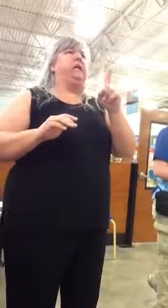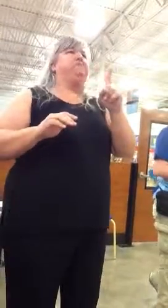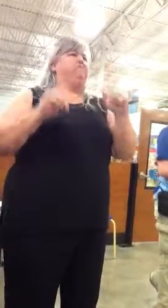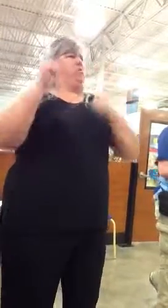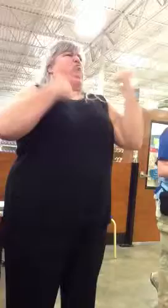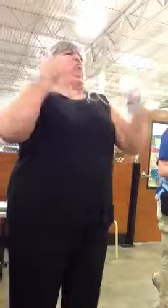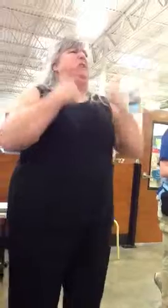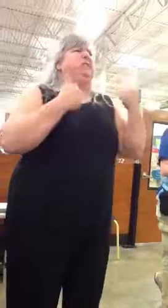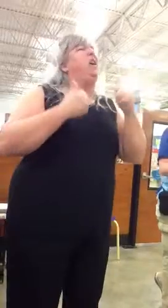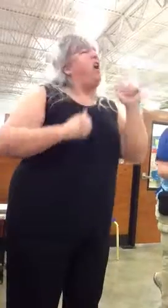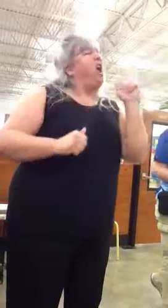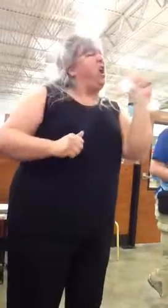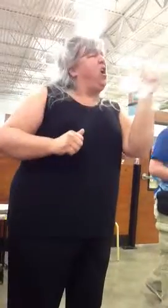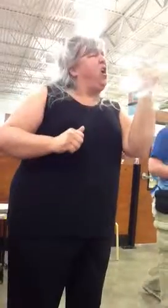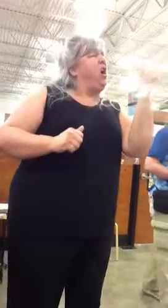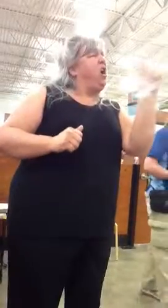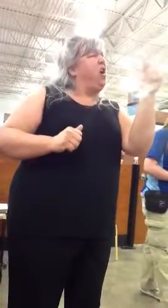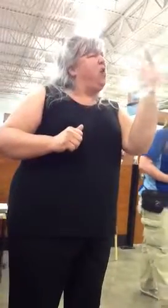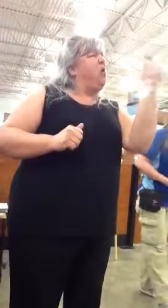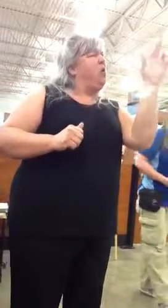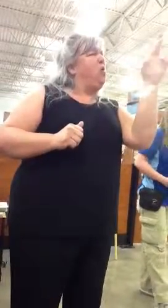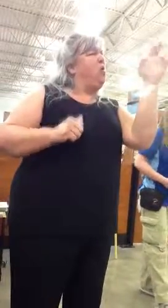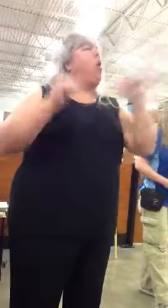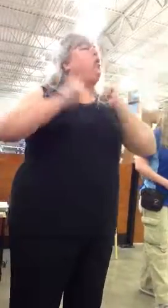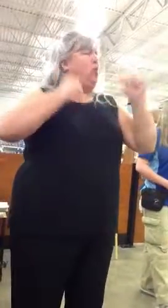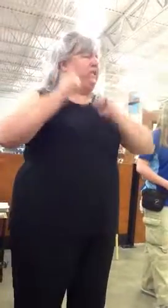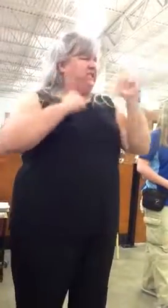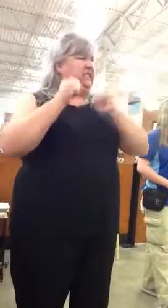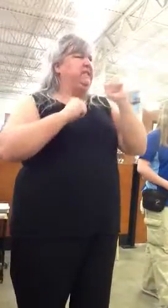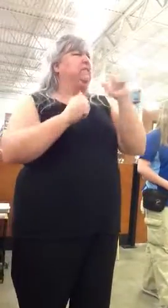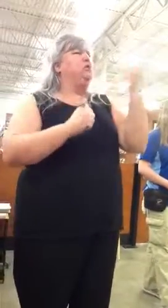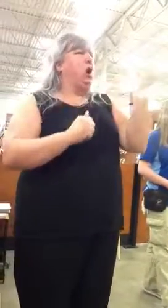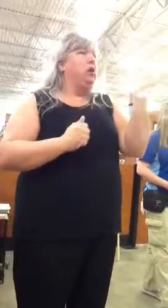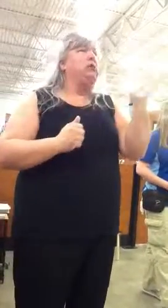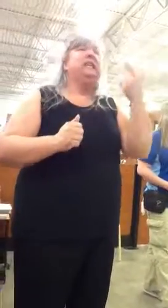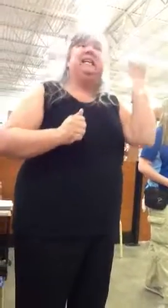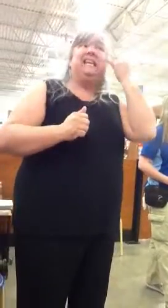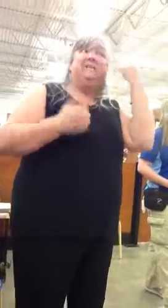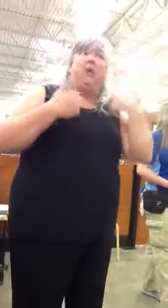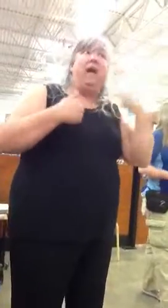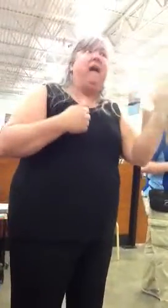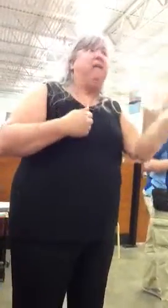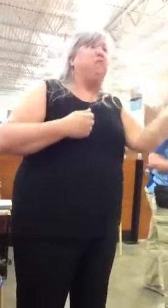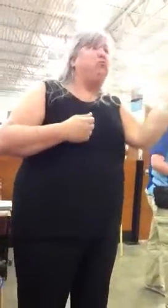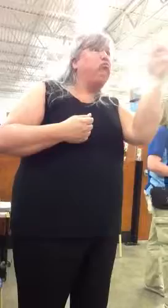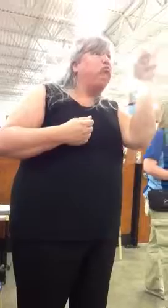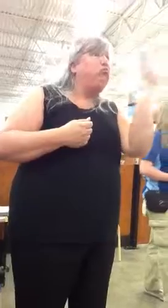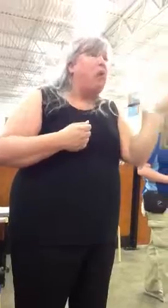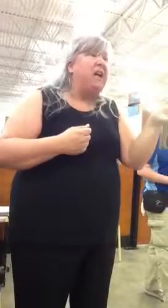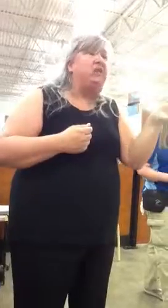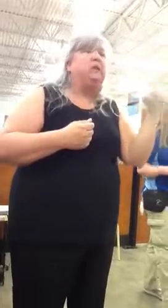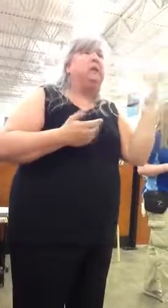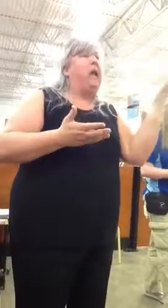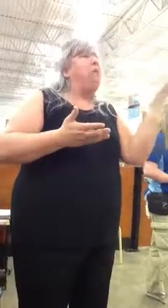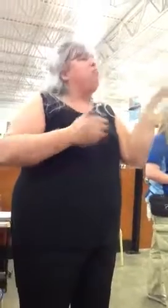any questions, I usually know the answer. If I don't, I will get back to you. I will